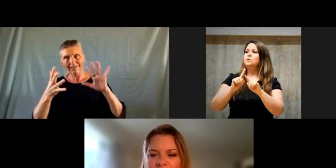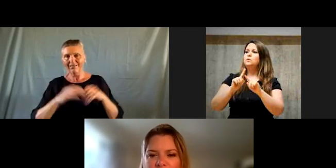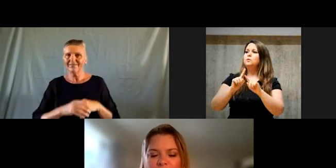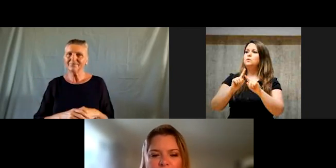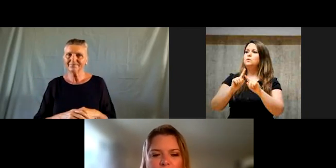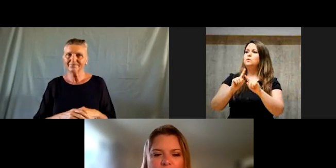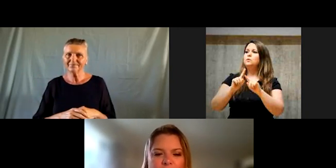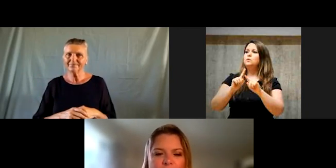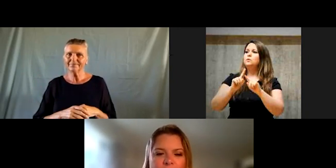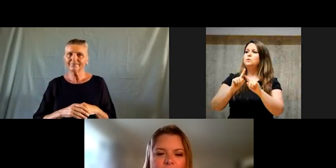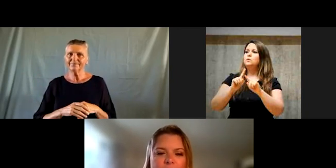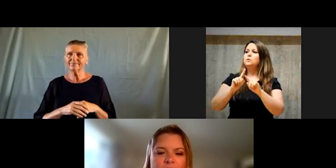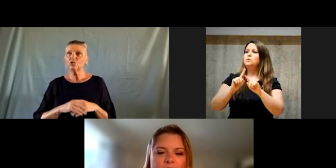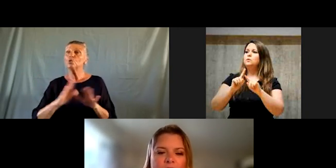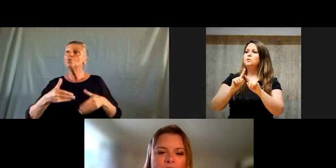the legislation that we want.